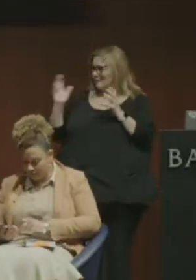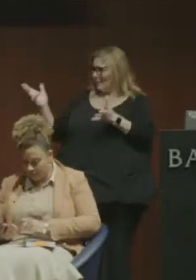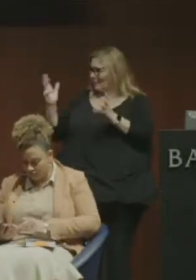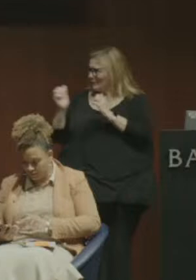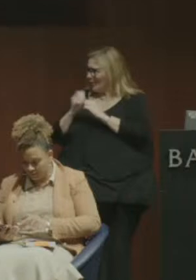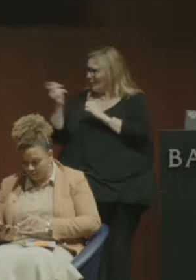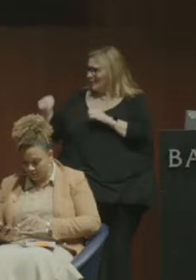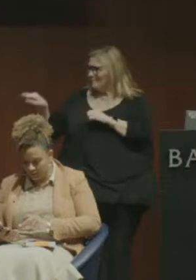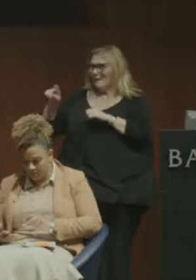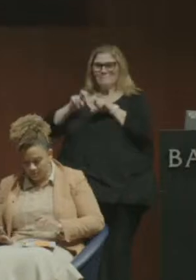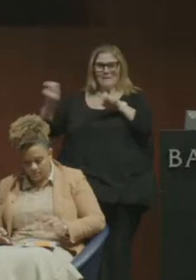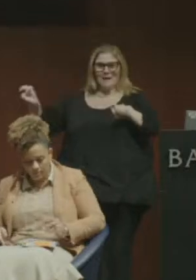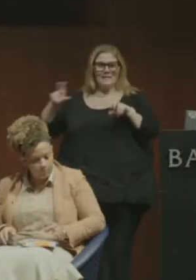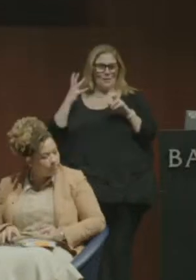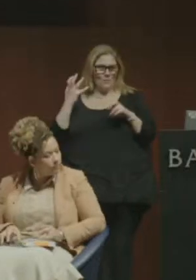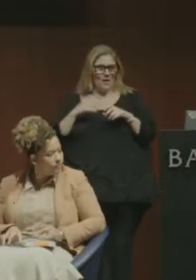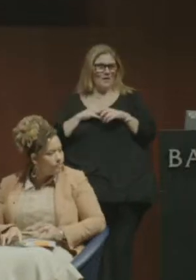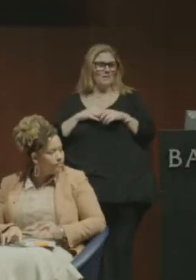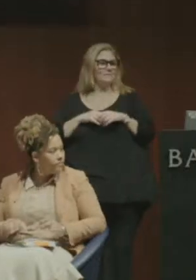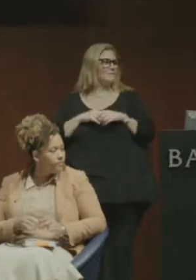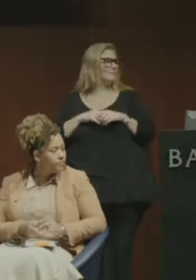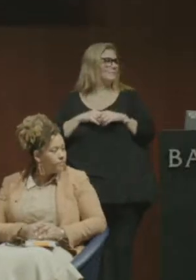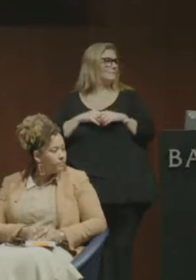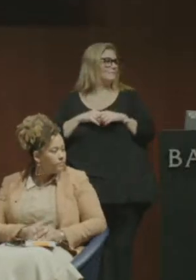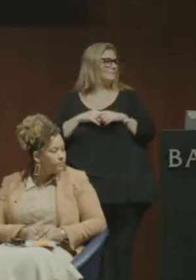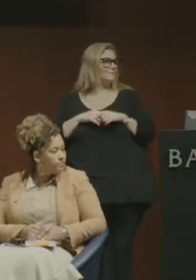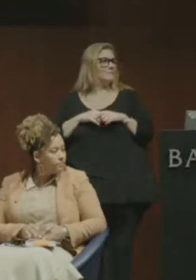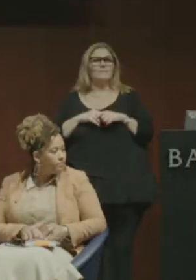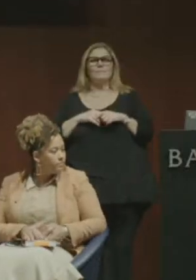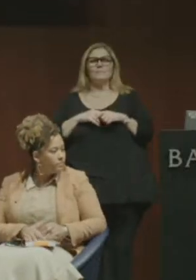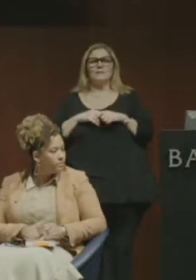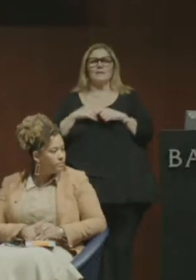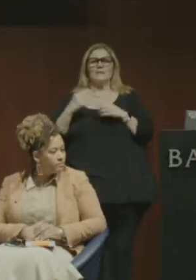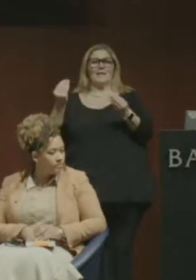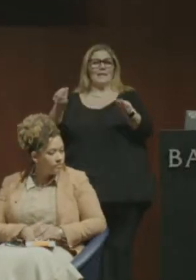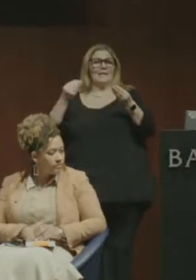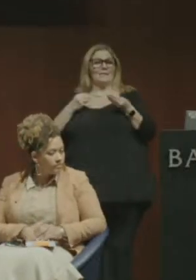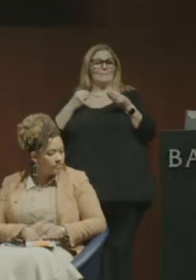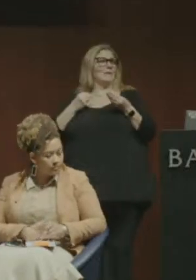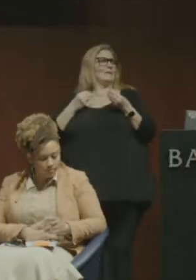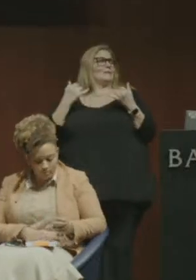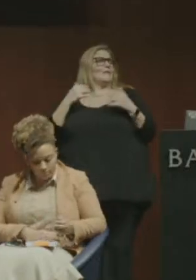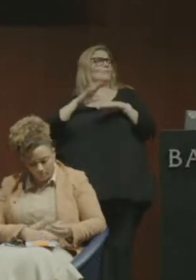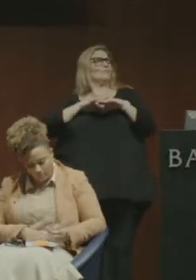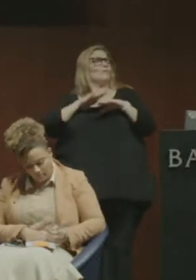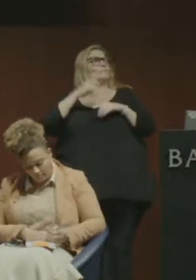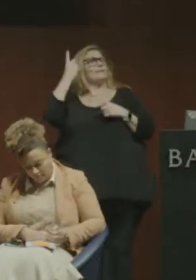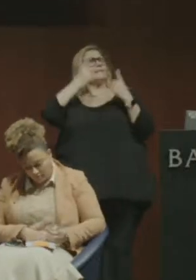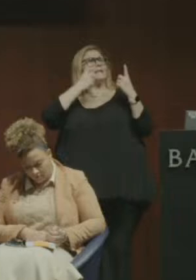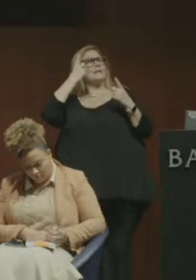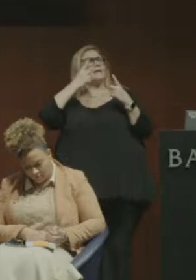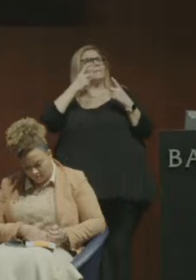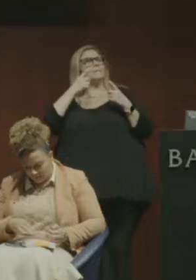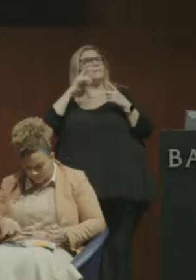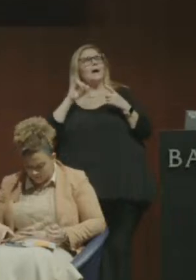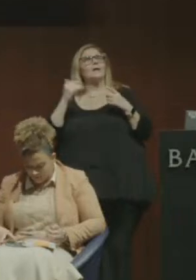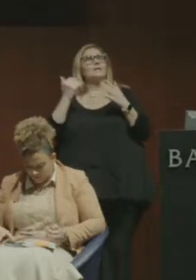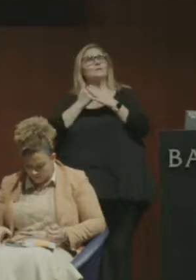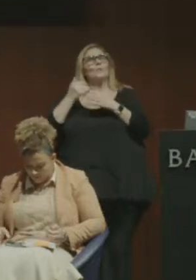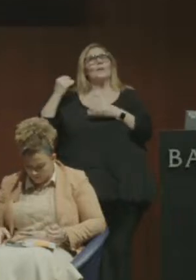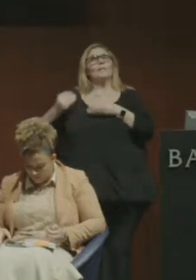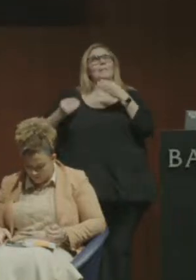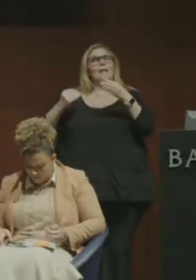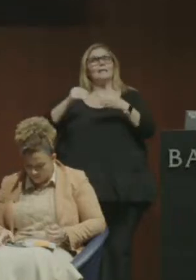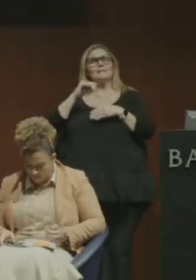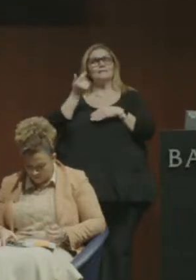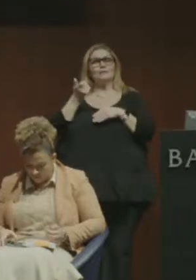conversation with my co-panelists today. The prompt that was given to us today was to think about colonial legacies, gender,